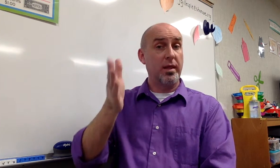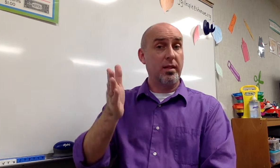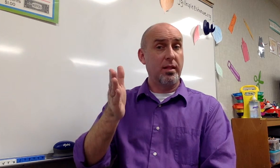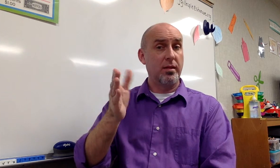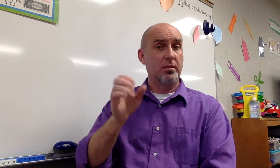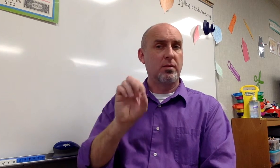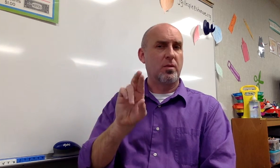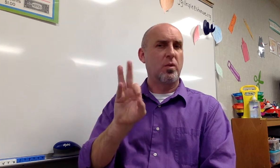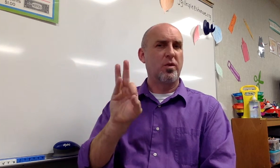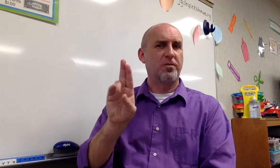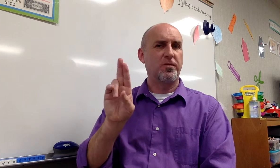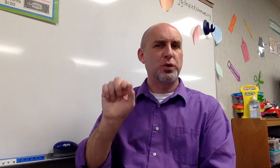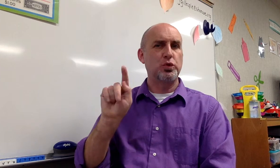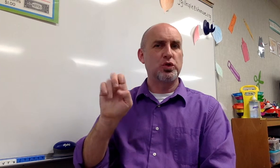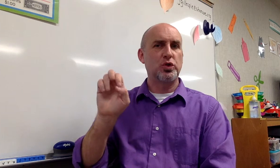will or future,